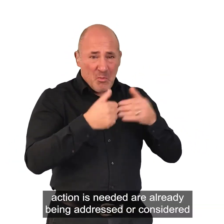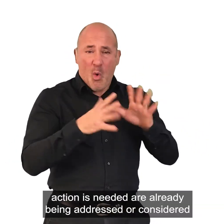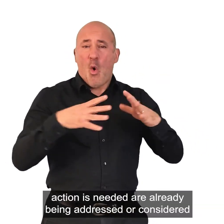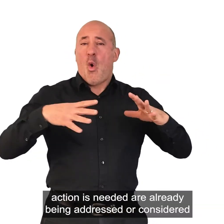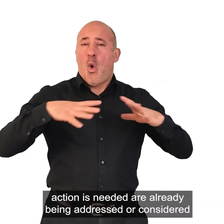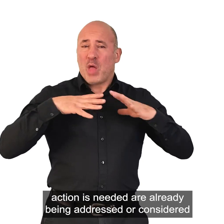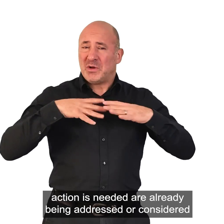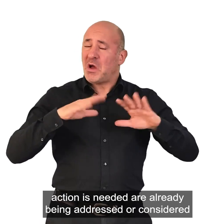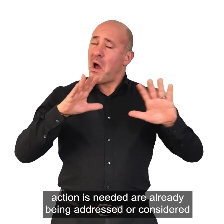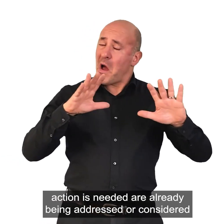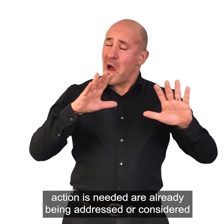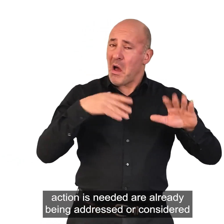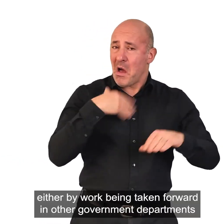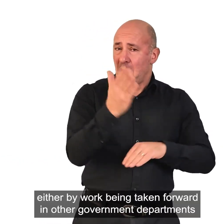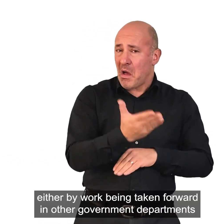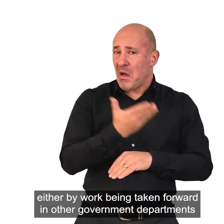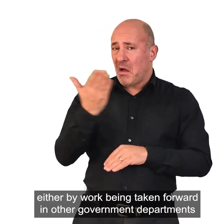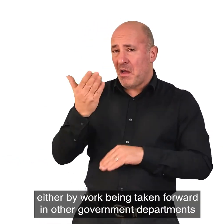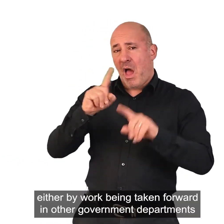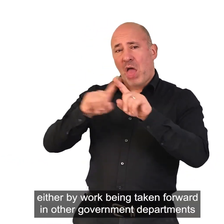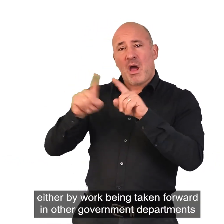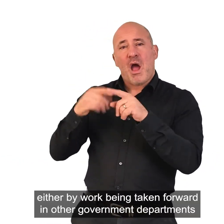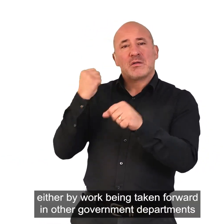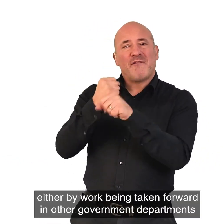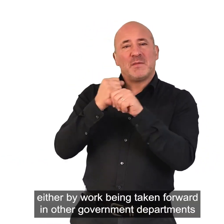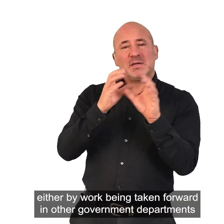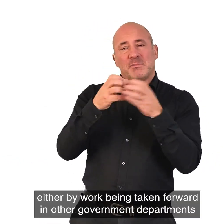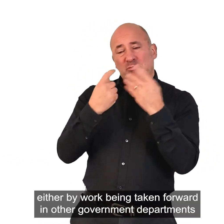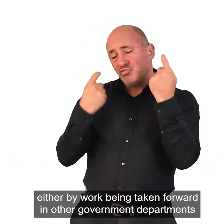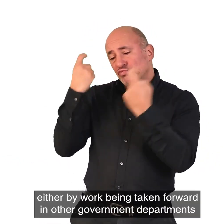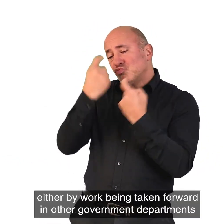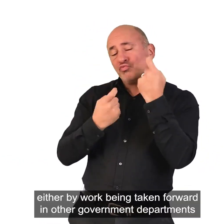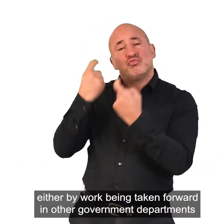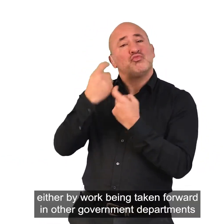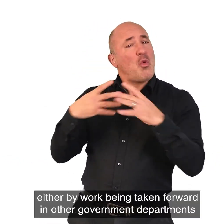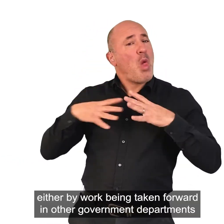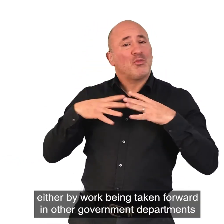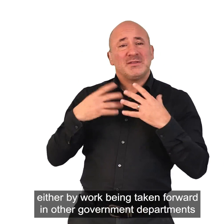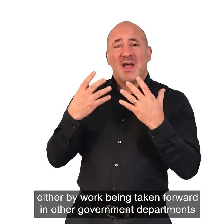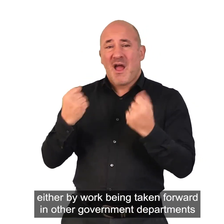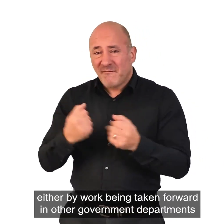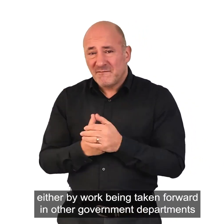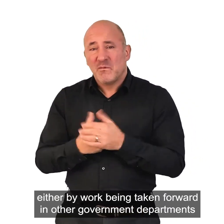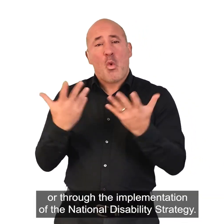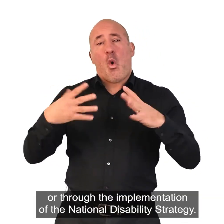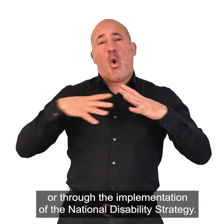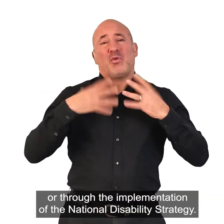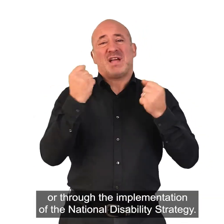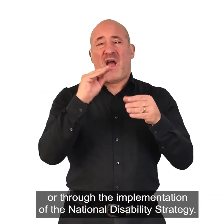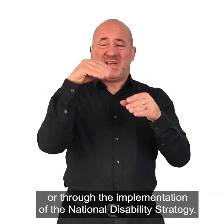or considered, either by work being taken forward in other government departments or